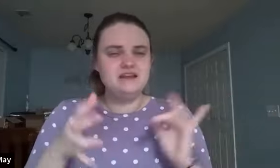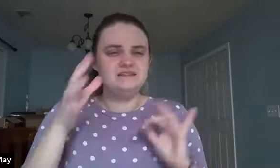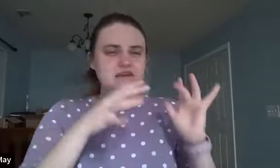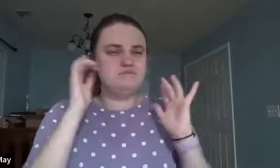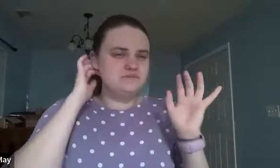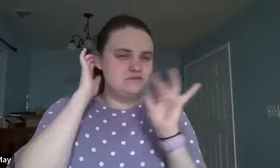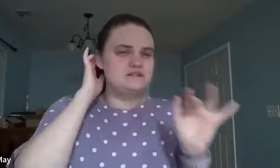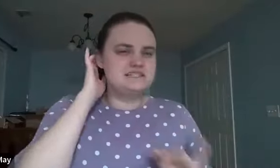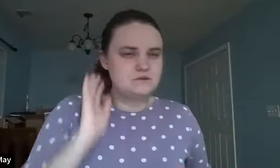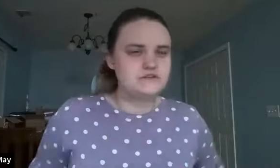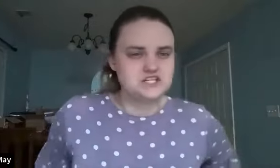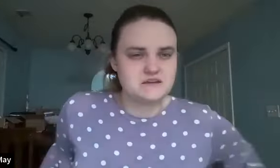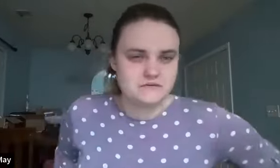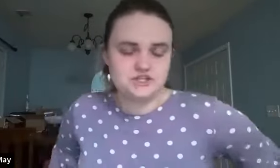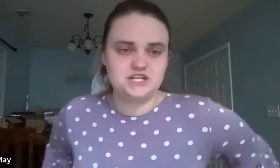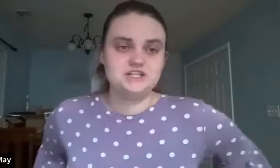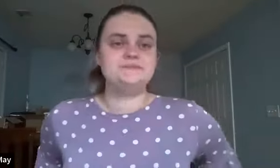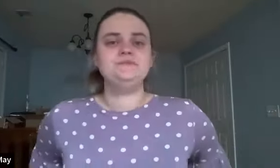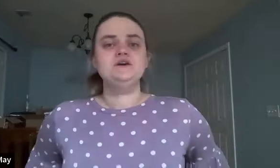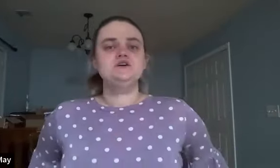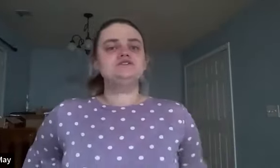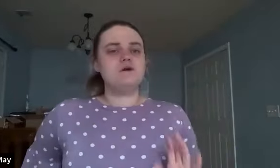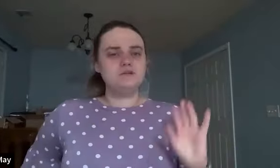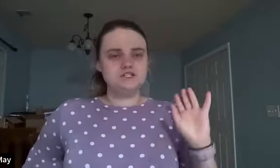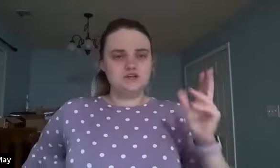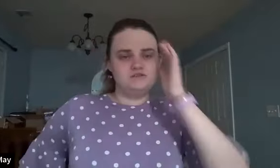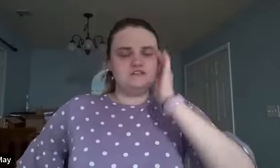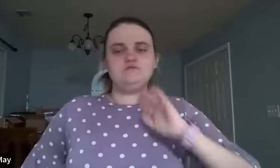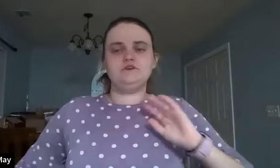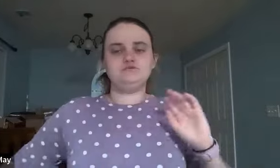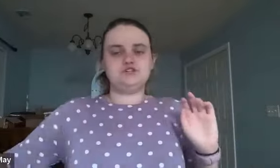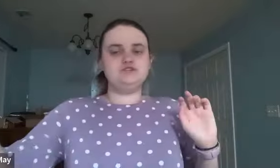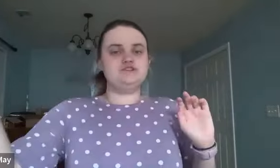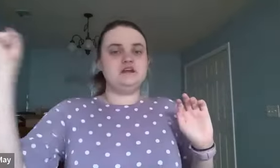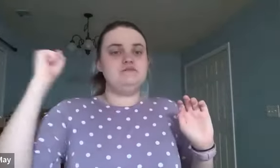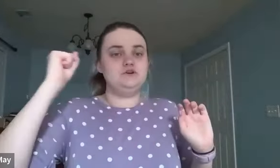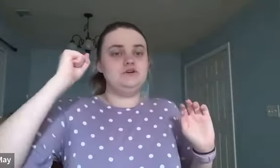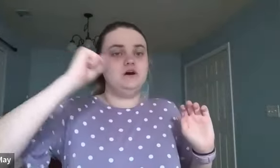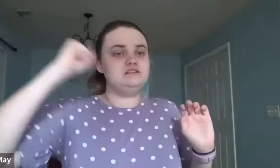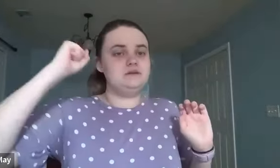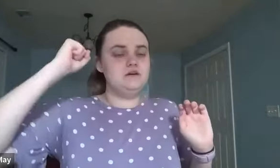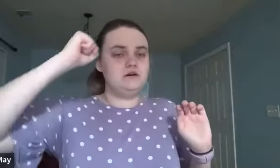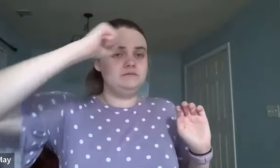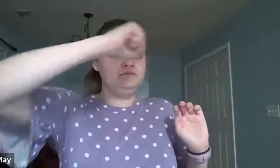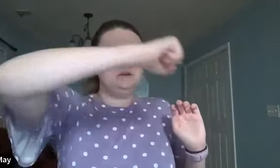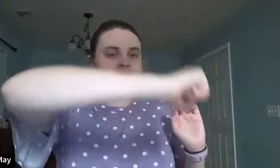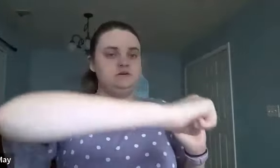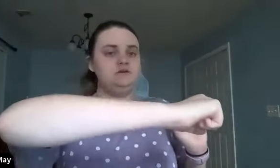Kind of same, they're very similar, they just have a few changes. So I'm going to show you this one first. What you're going to do is you're going to have your non-dominant arm